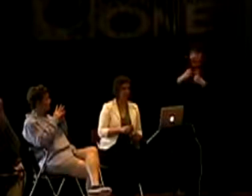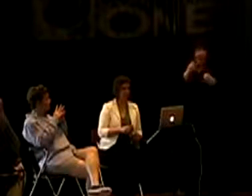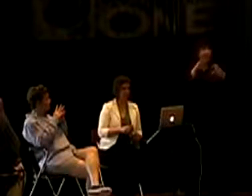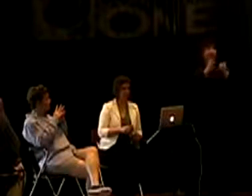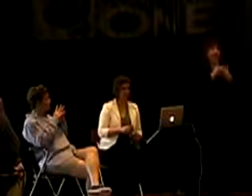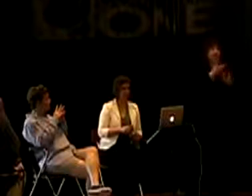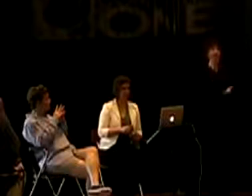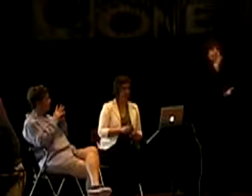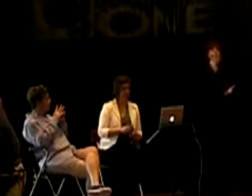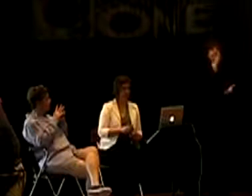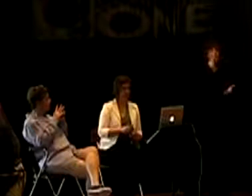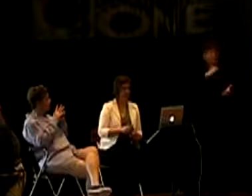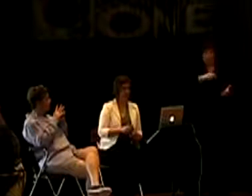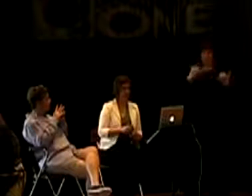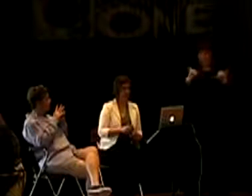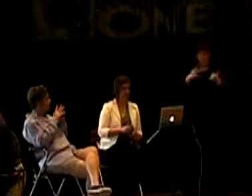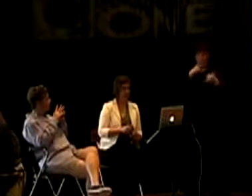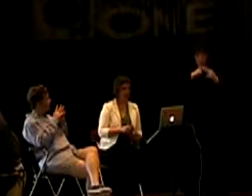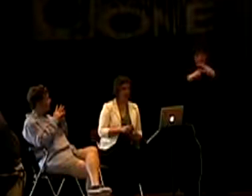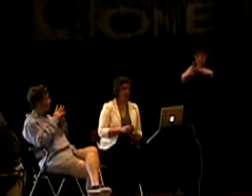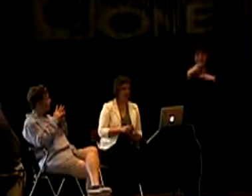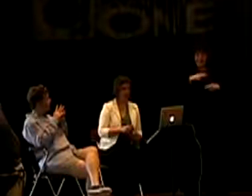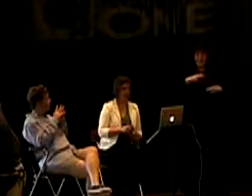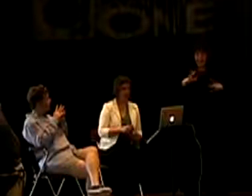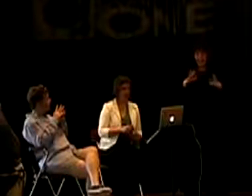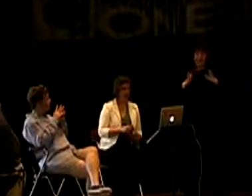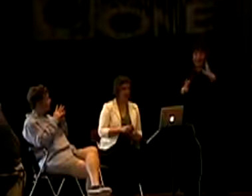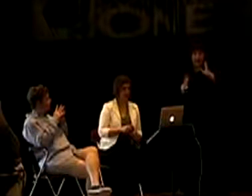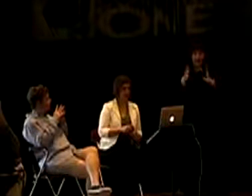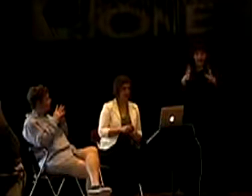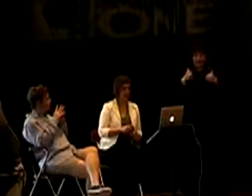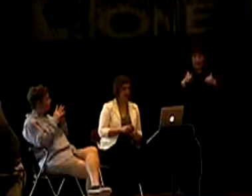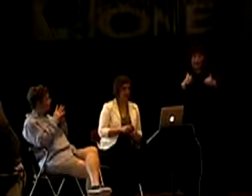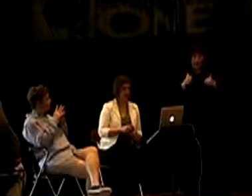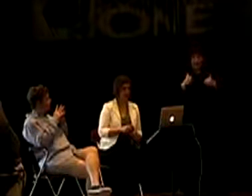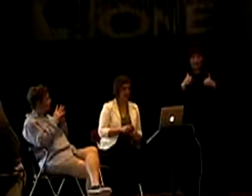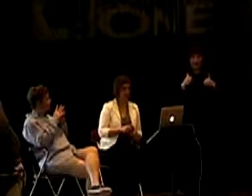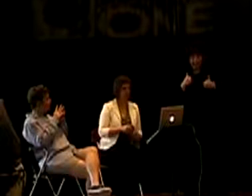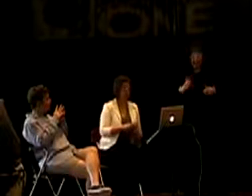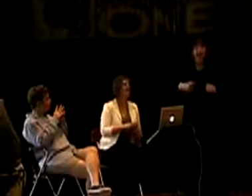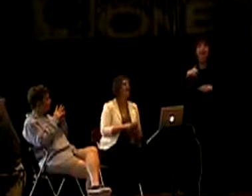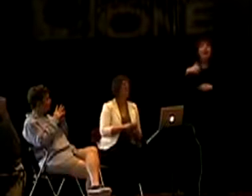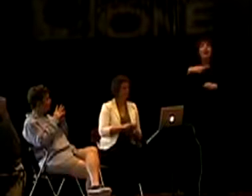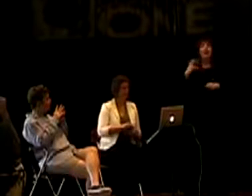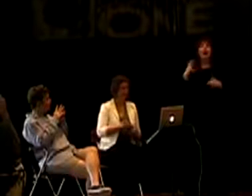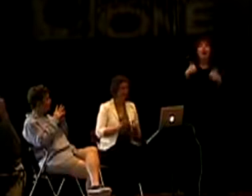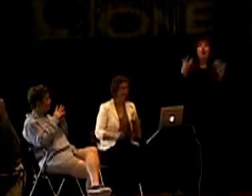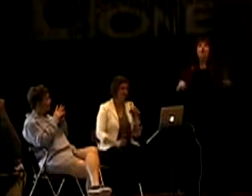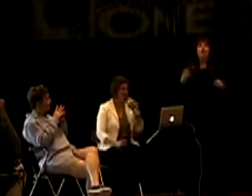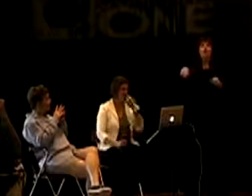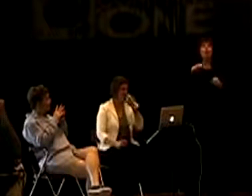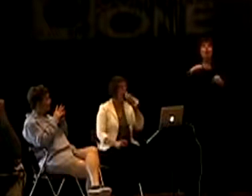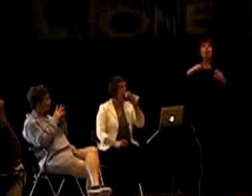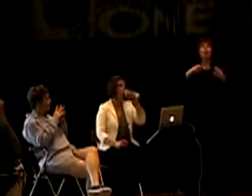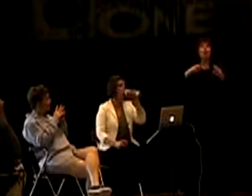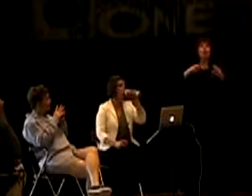I try to warn people. I always sound like I'm telling people not to do my play, but I'm really just trying to warn them so that